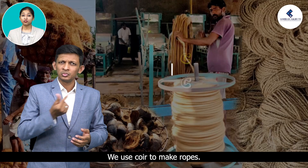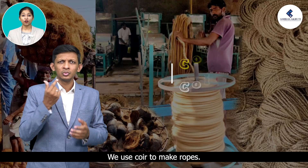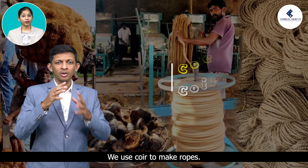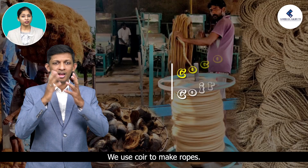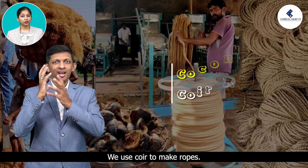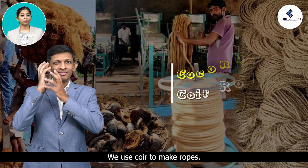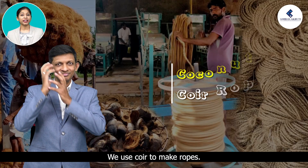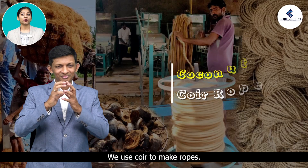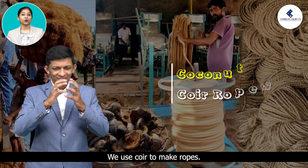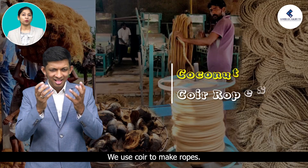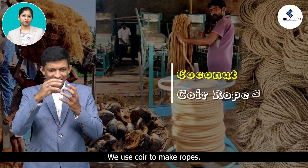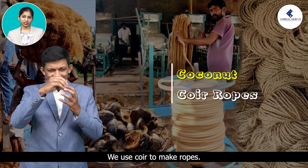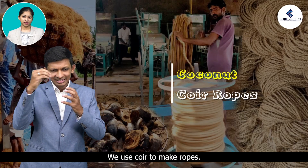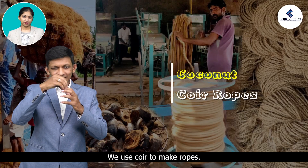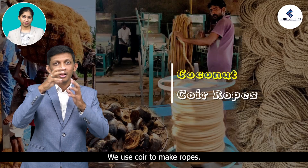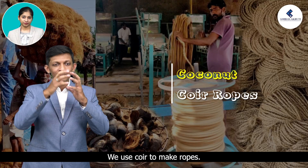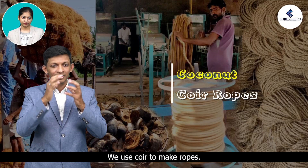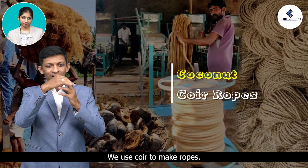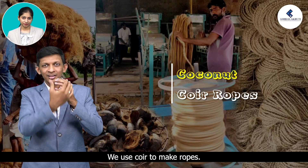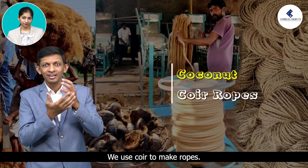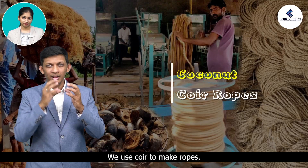We use coir to make ropes.